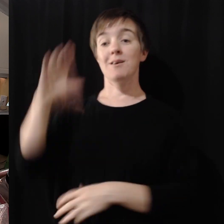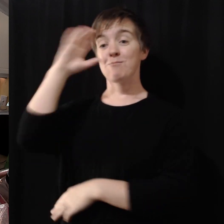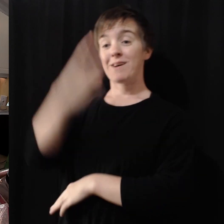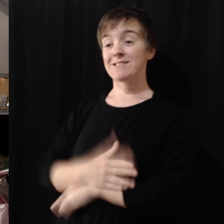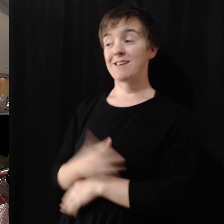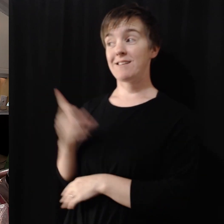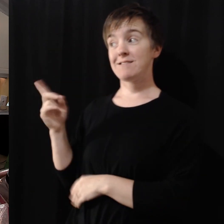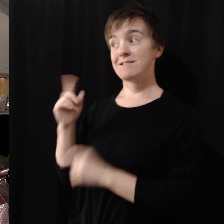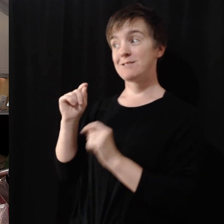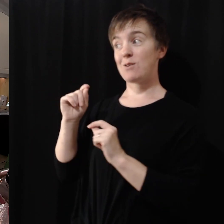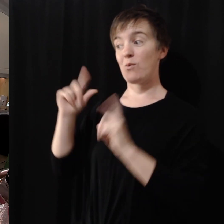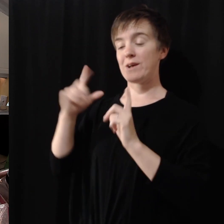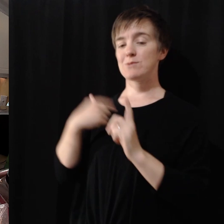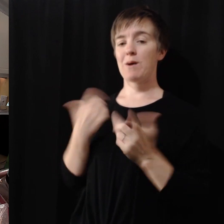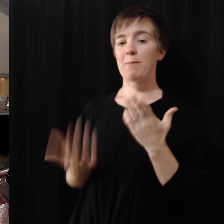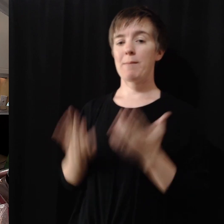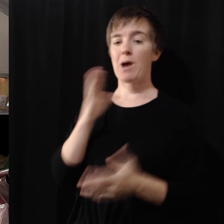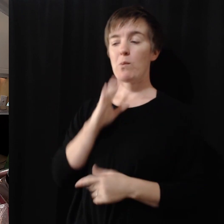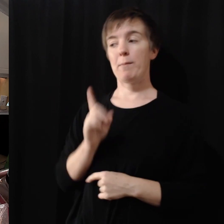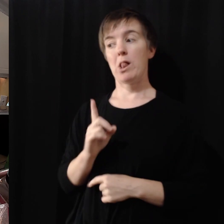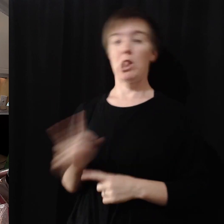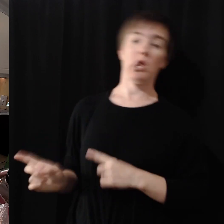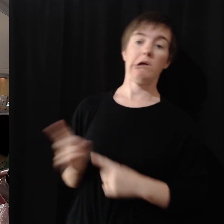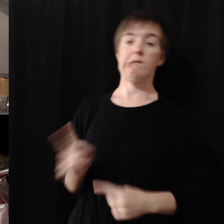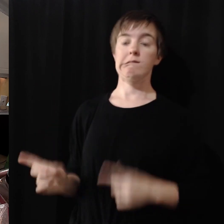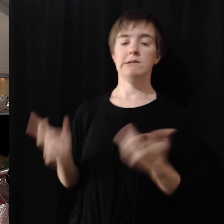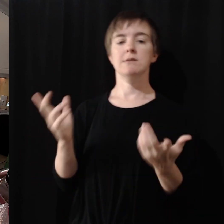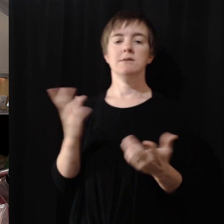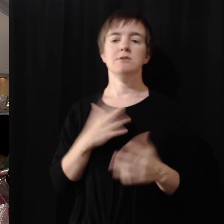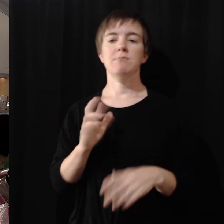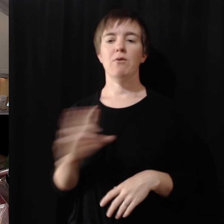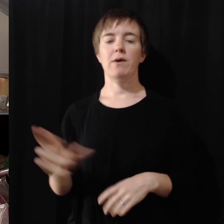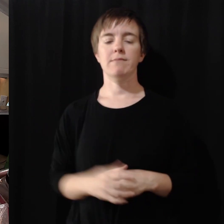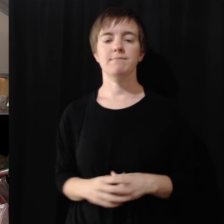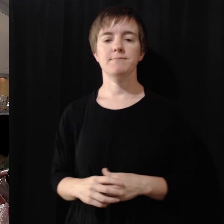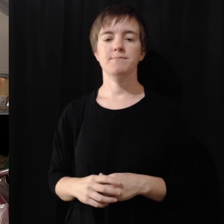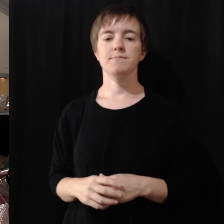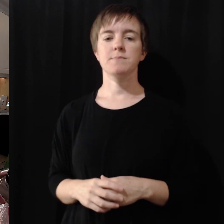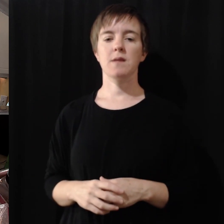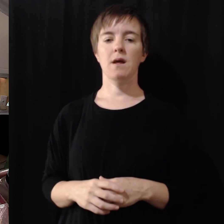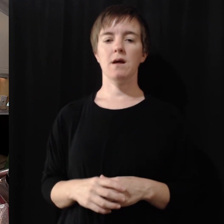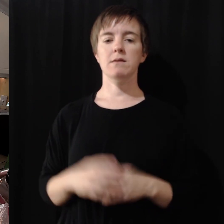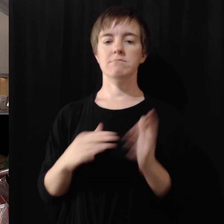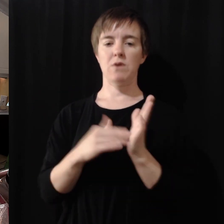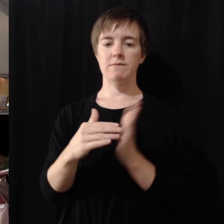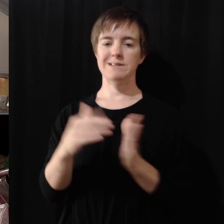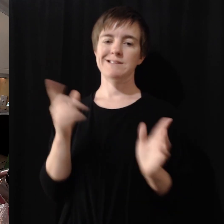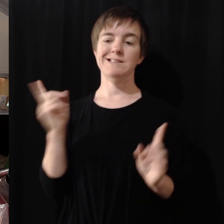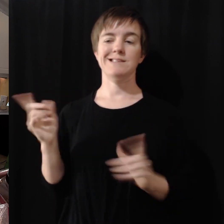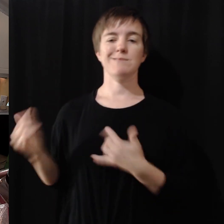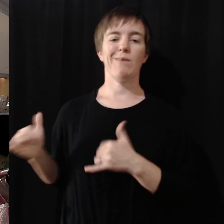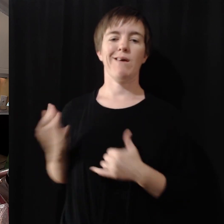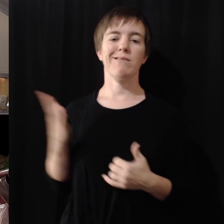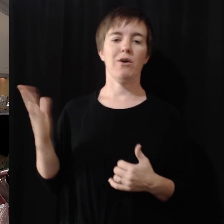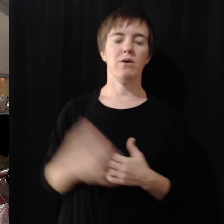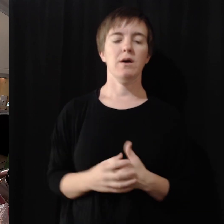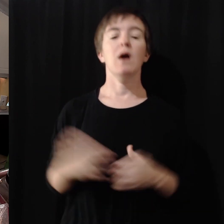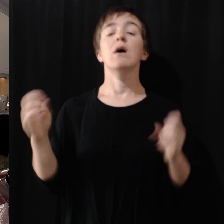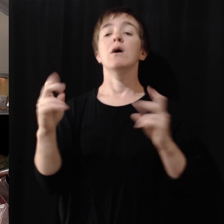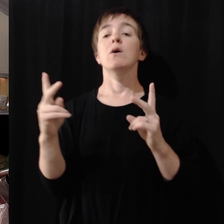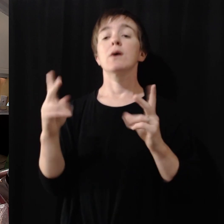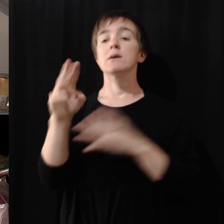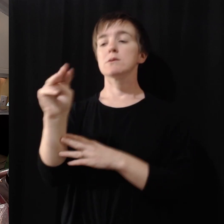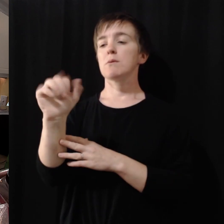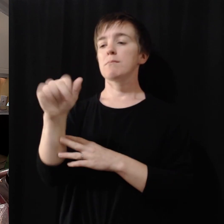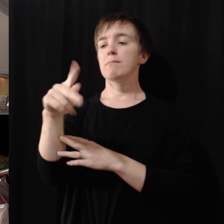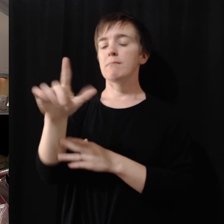My son is awake, so I might be looking to this way, to my right, often because he's playing over there.